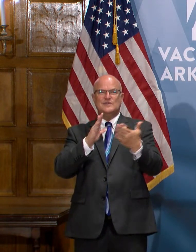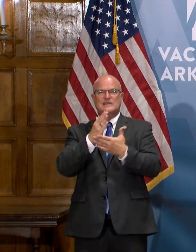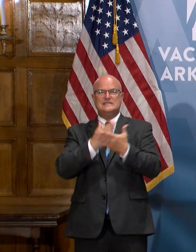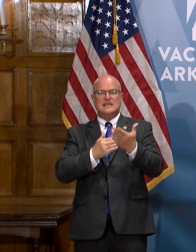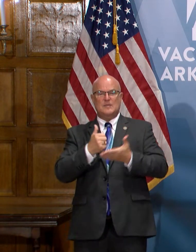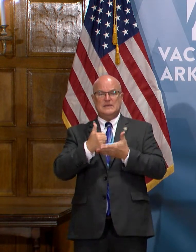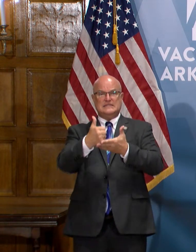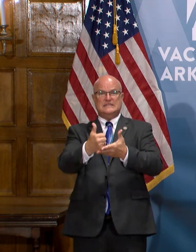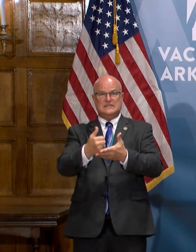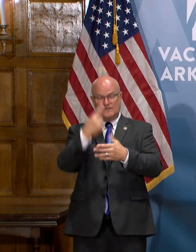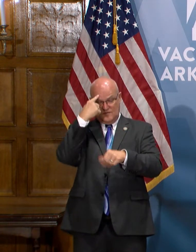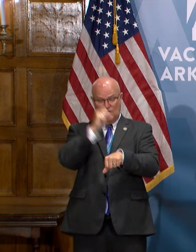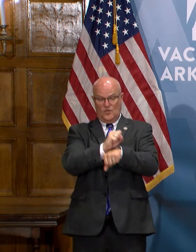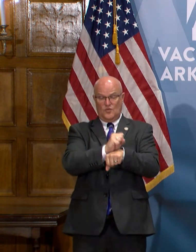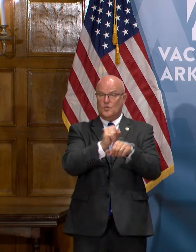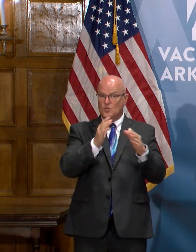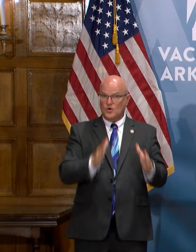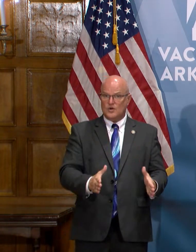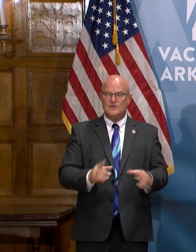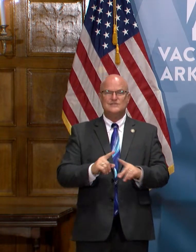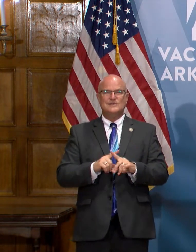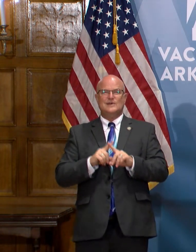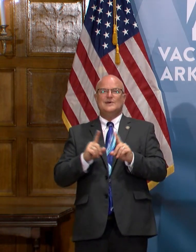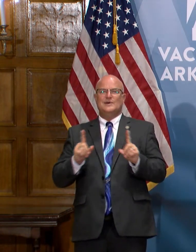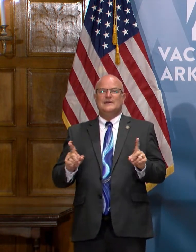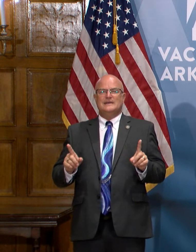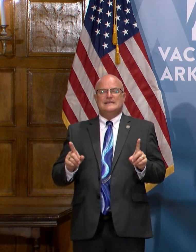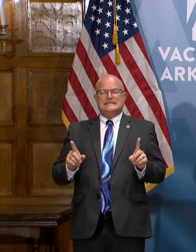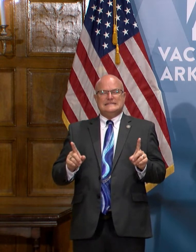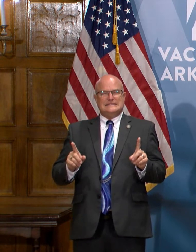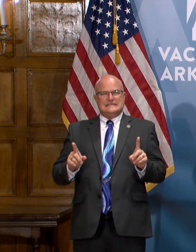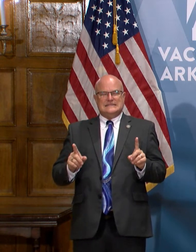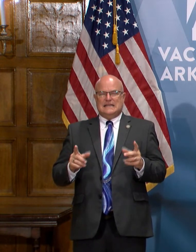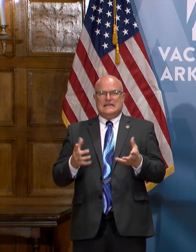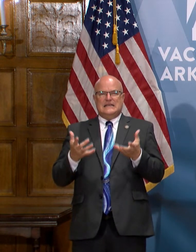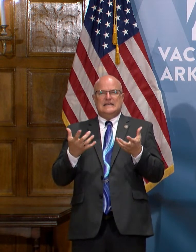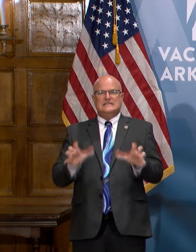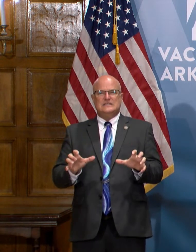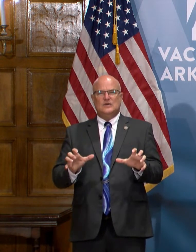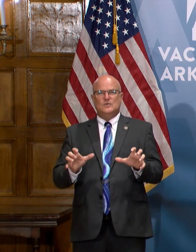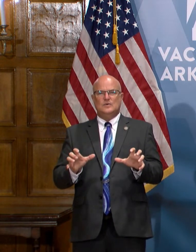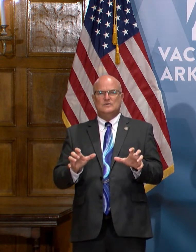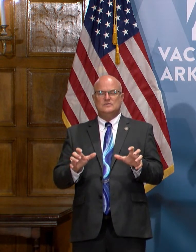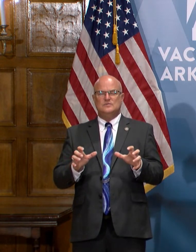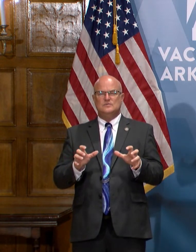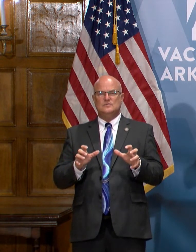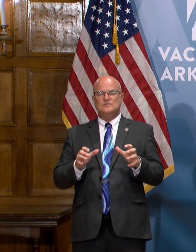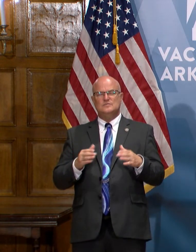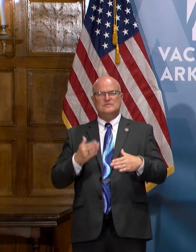some assistance to the workers, but I don't want to overly